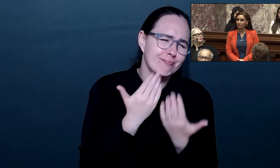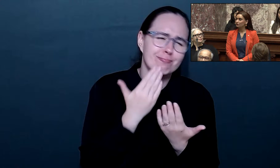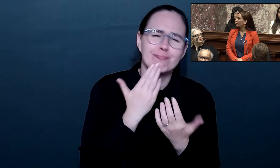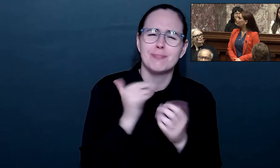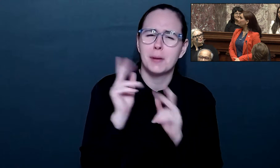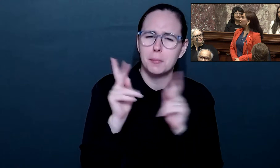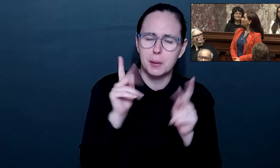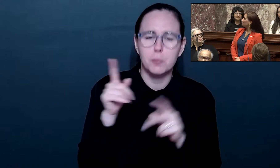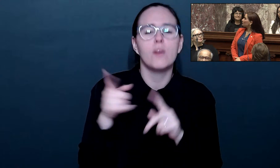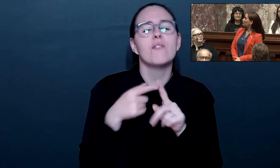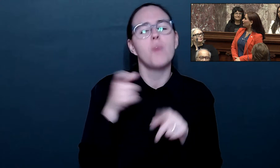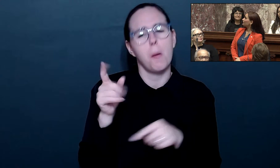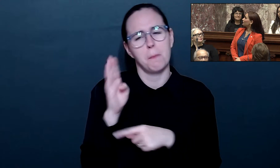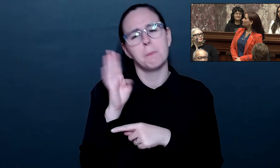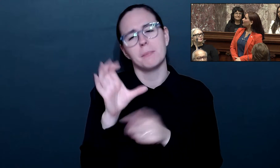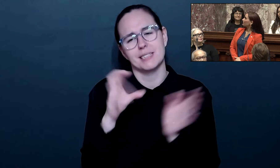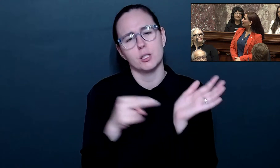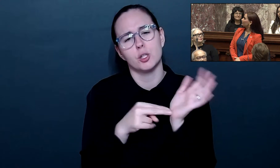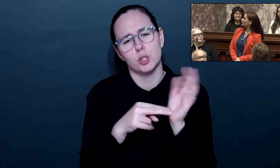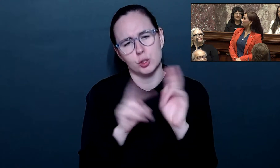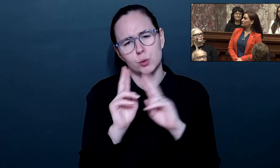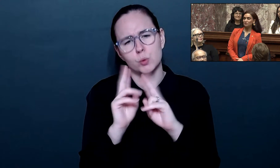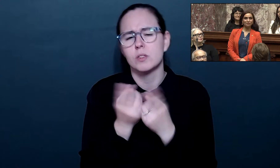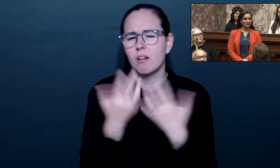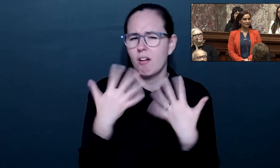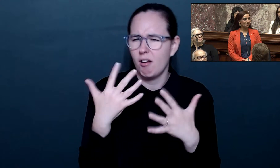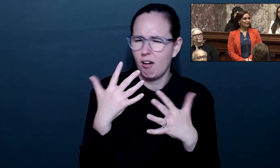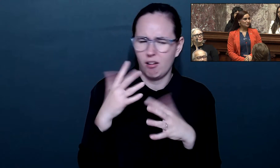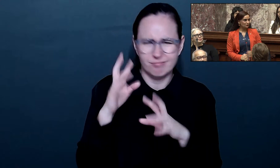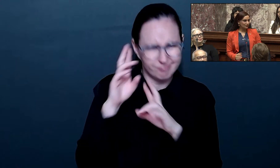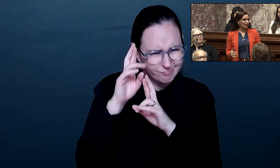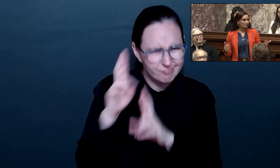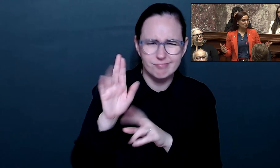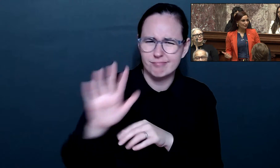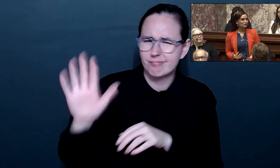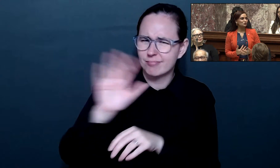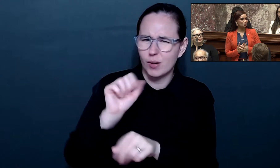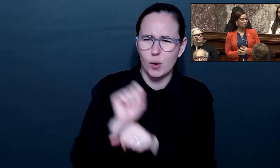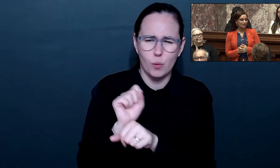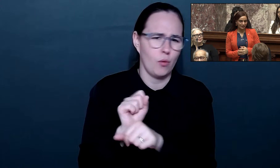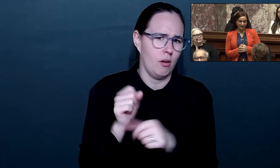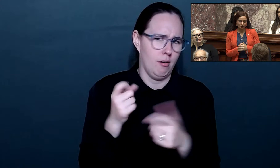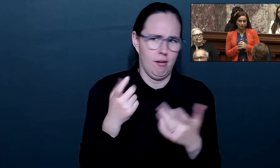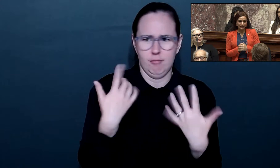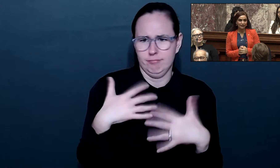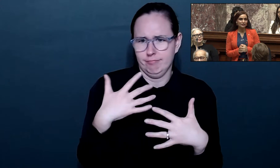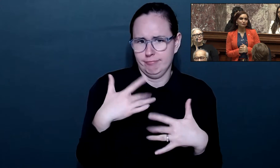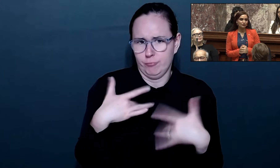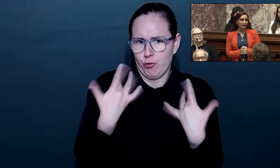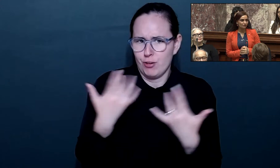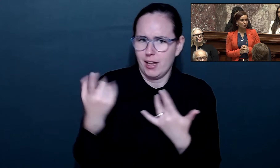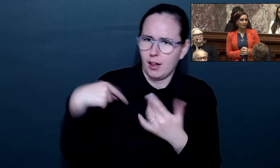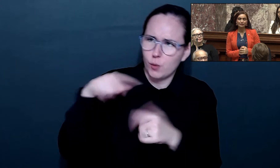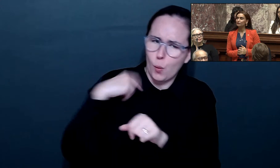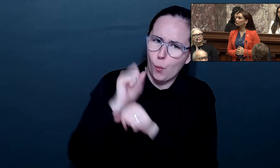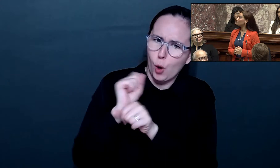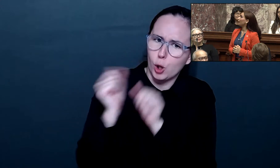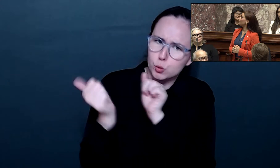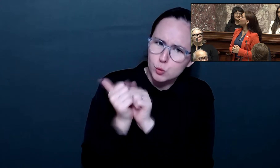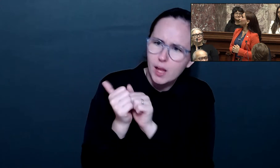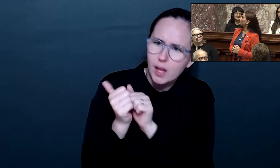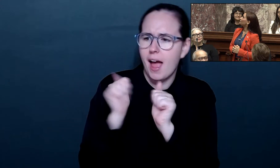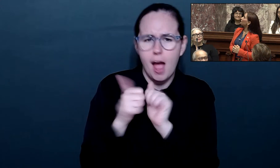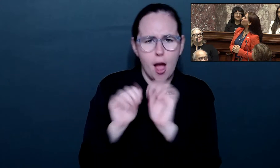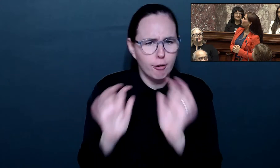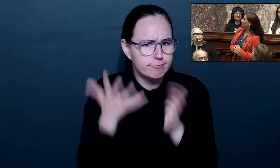to work together to strengthen and make our healthcare system better. So would the House please join me again to thank them for everything they do